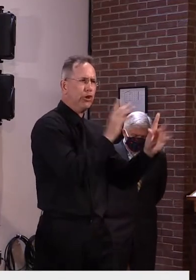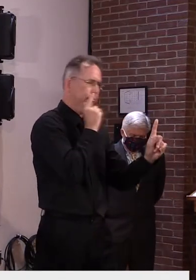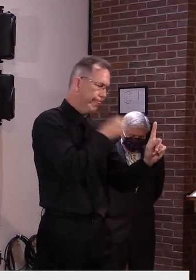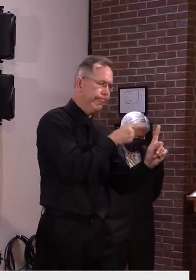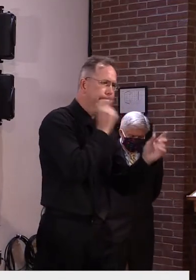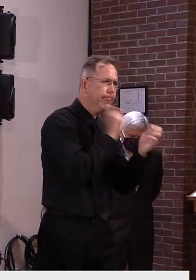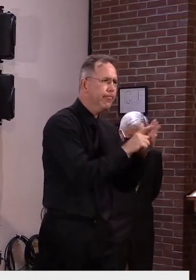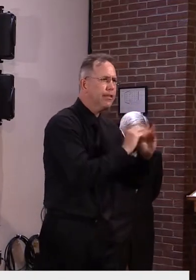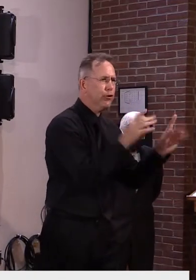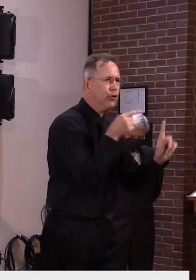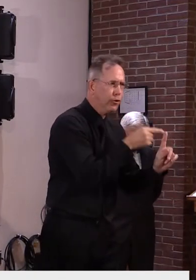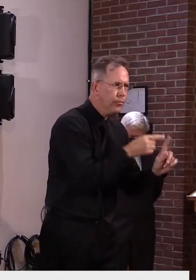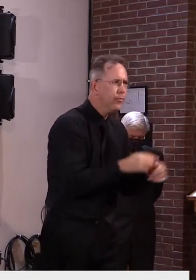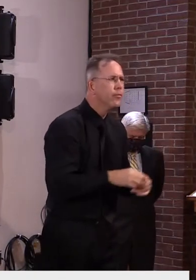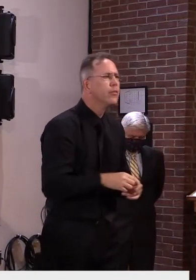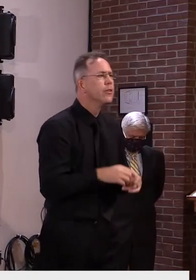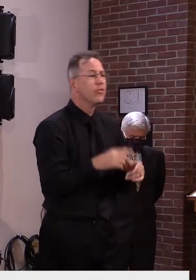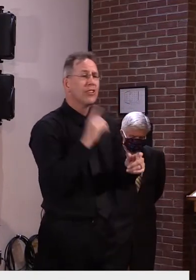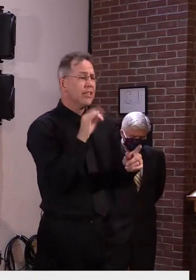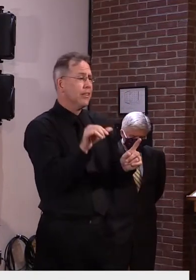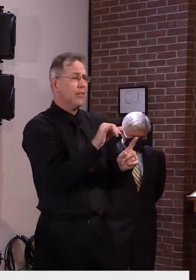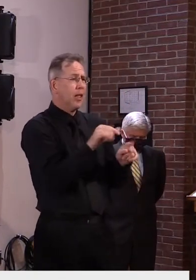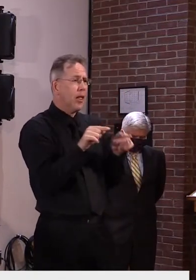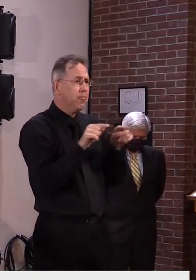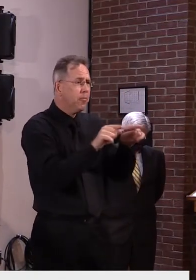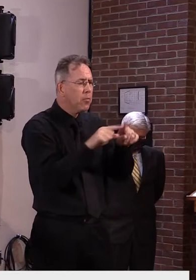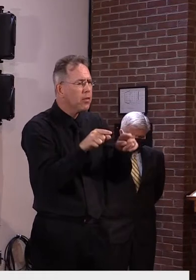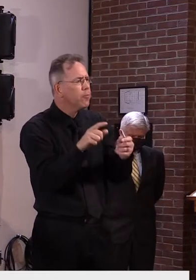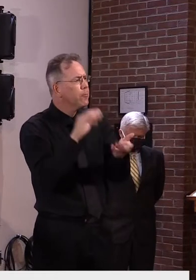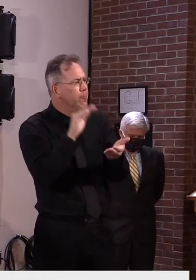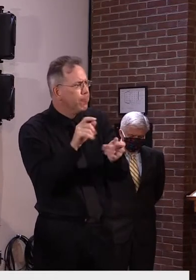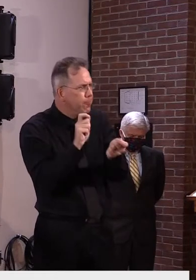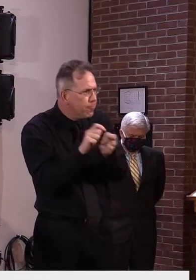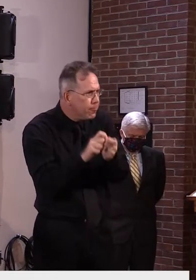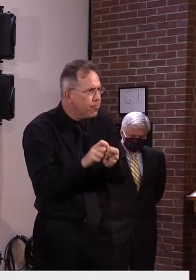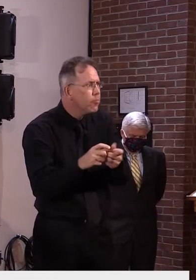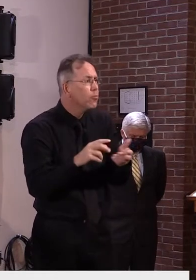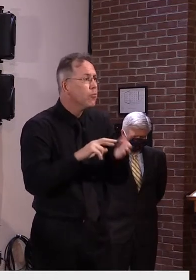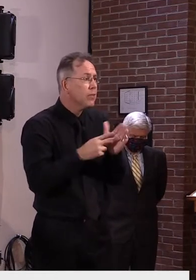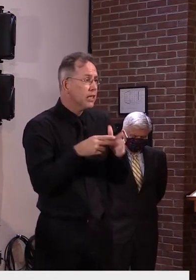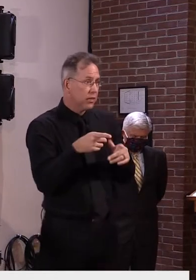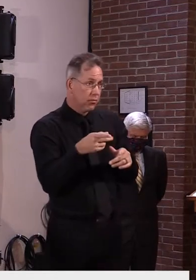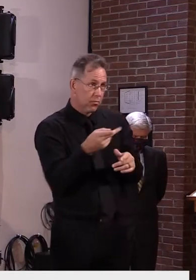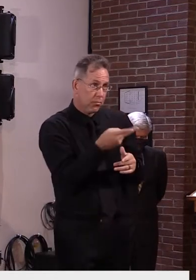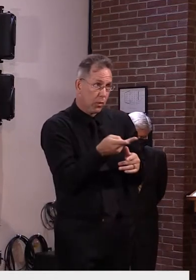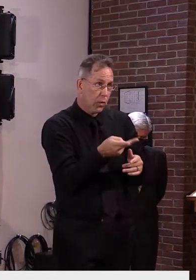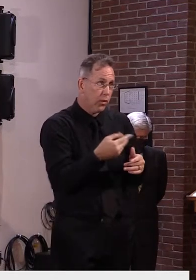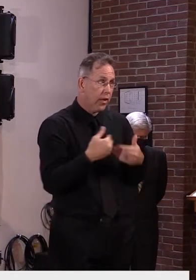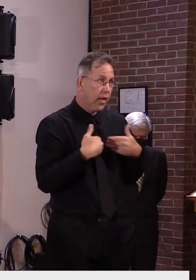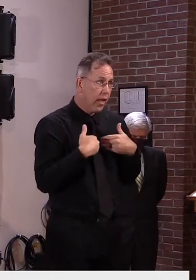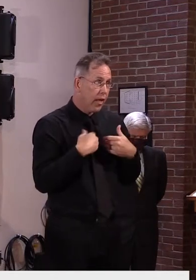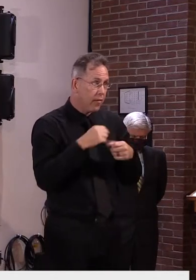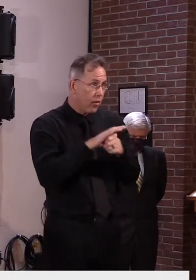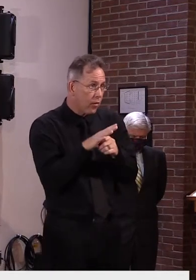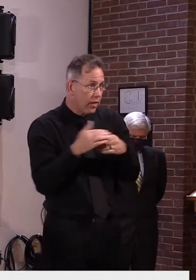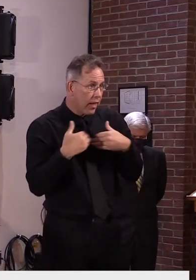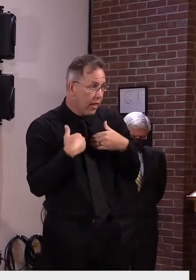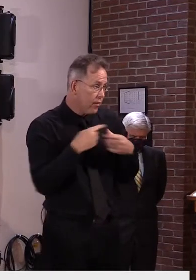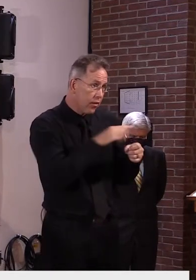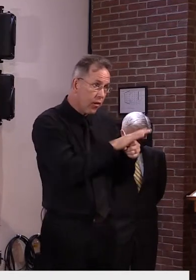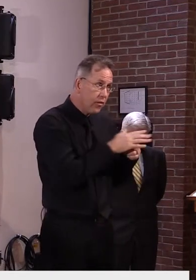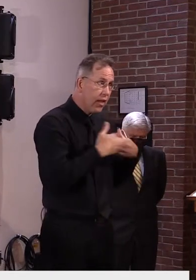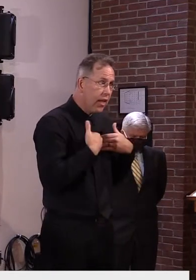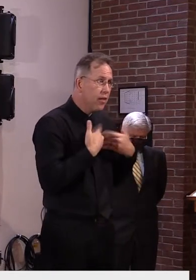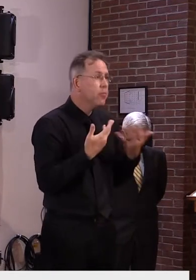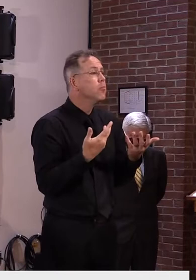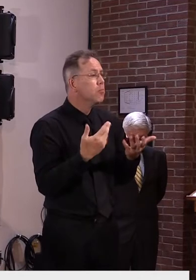states. In other words, we treat a positive antigen test as a probable case of COVID-19. As I've